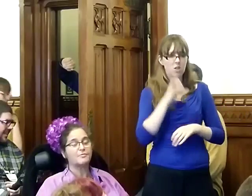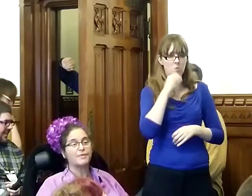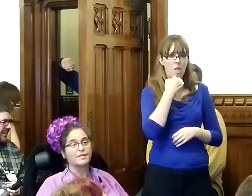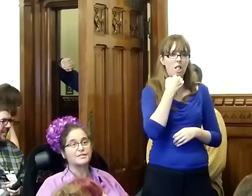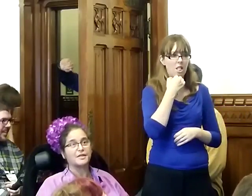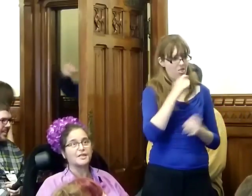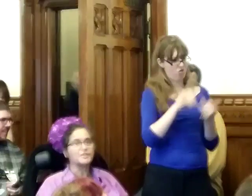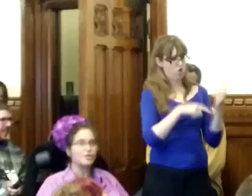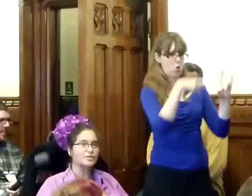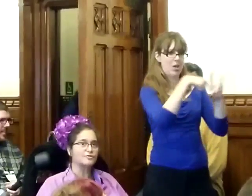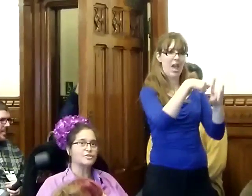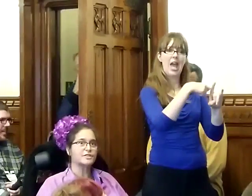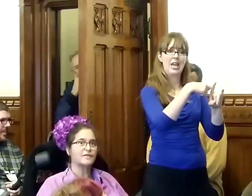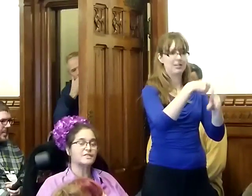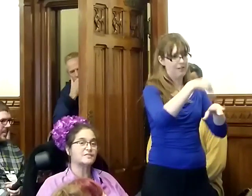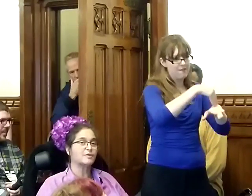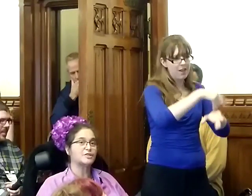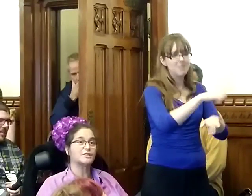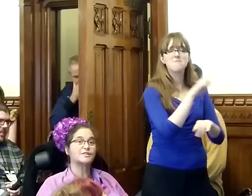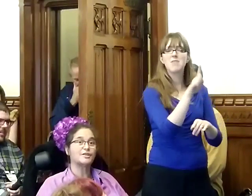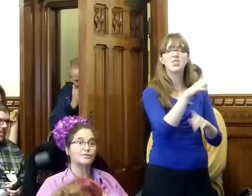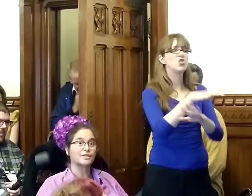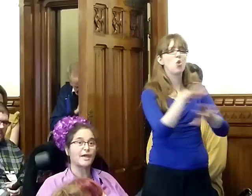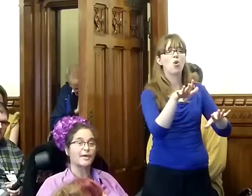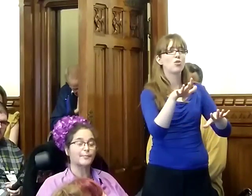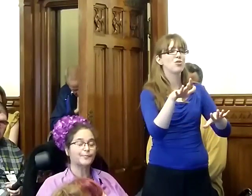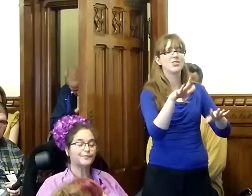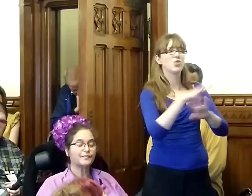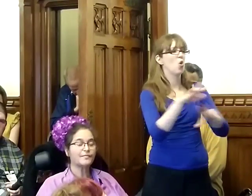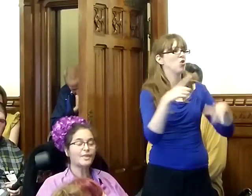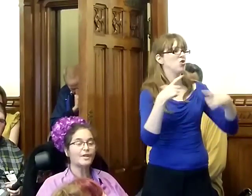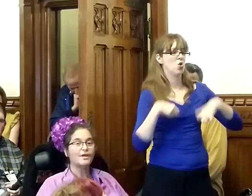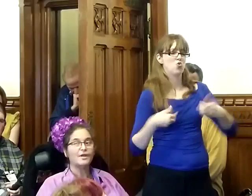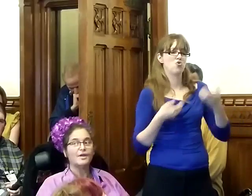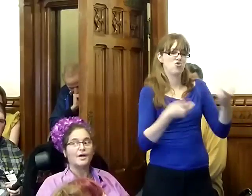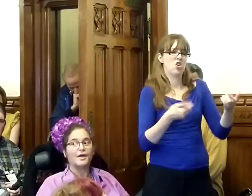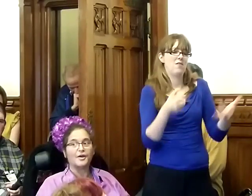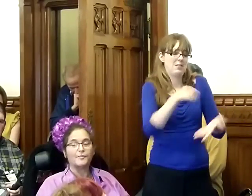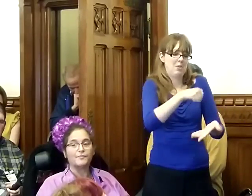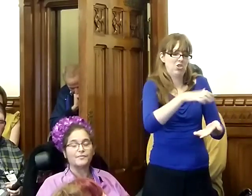more. But it's not social services budget, so we don't care.